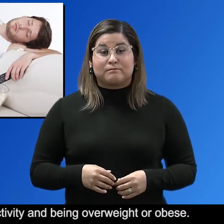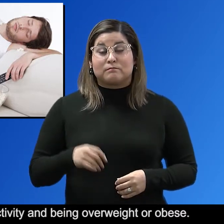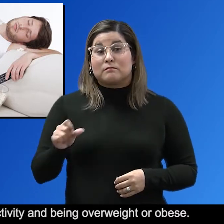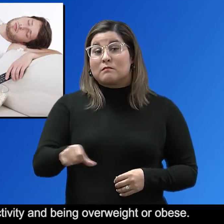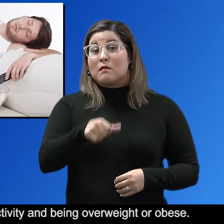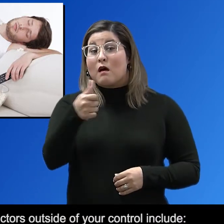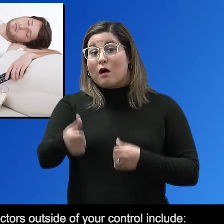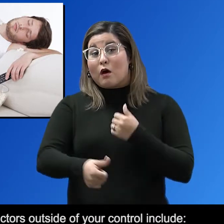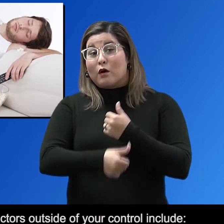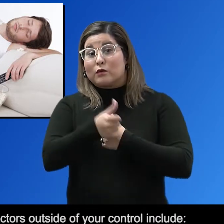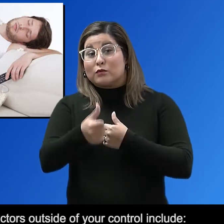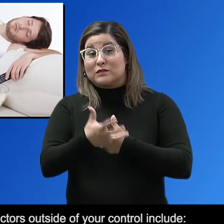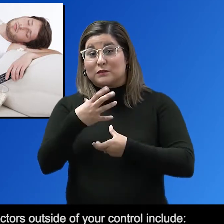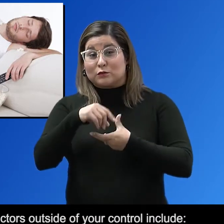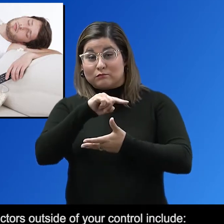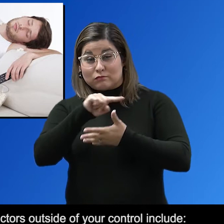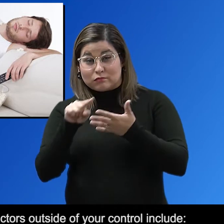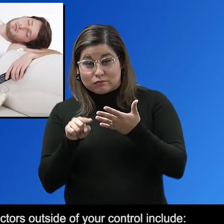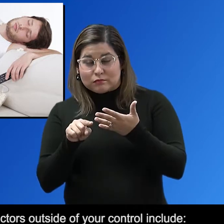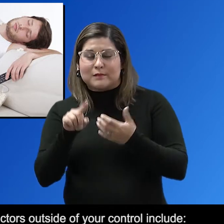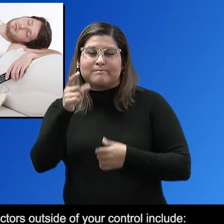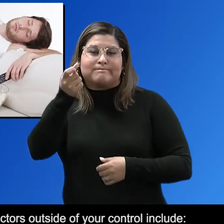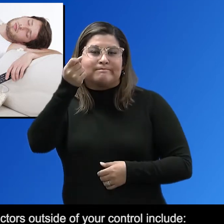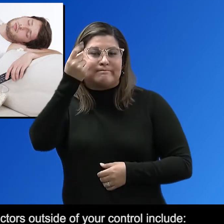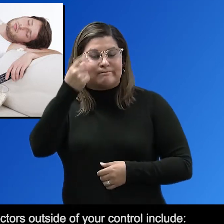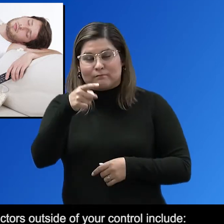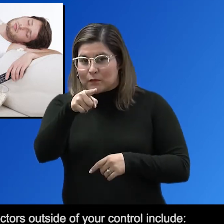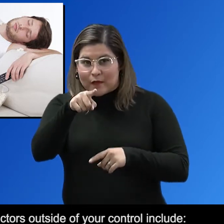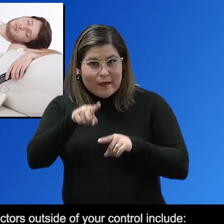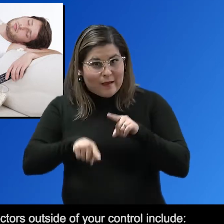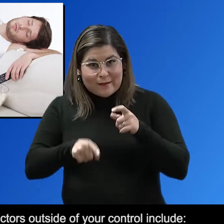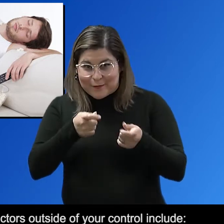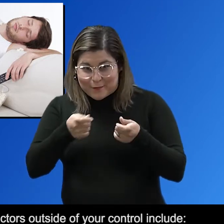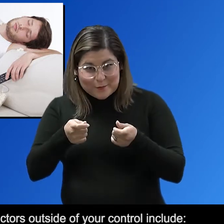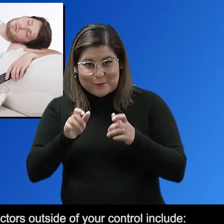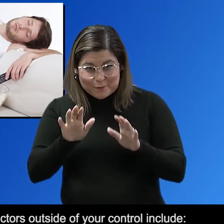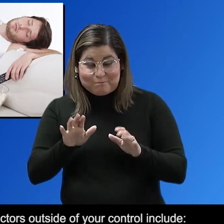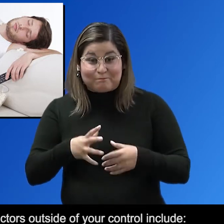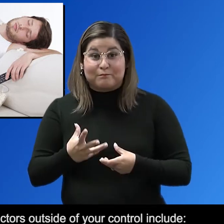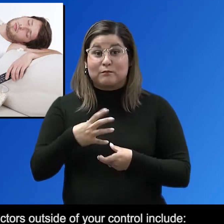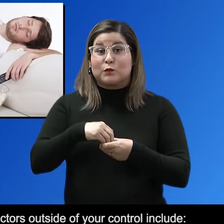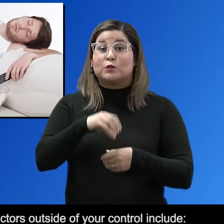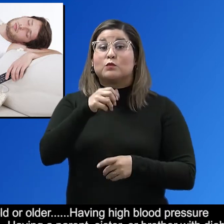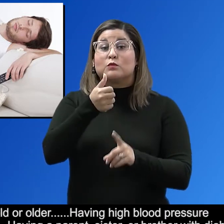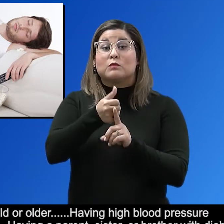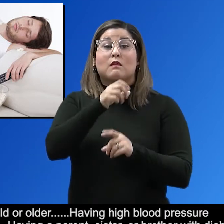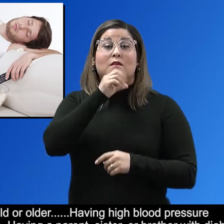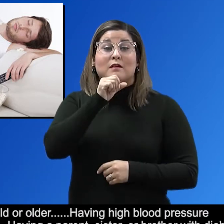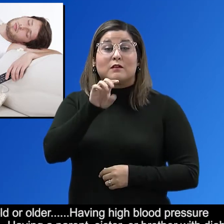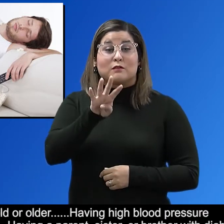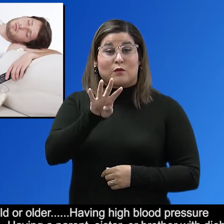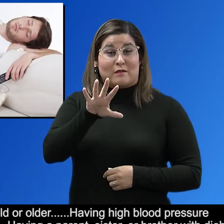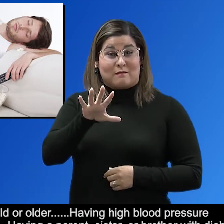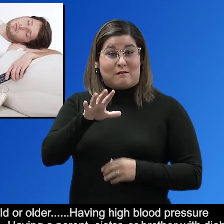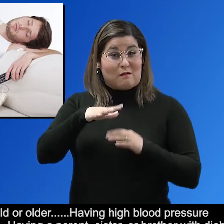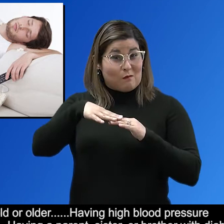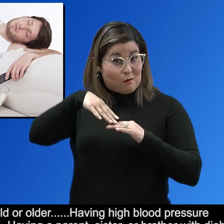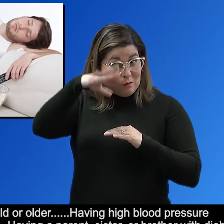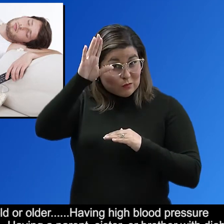Other risk factors outside of your control include being 45 years old or